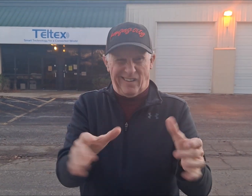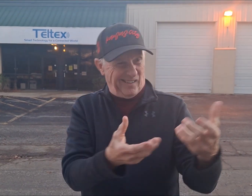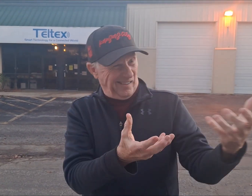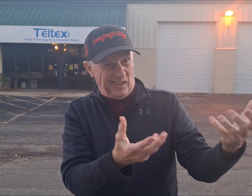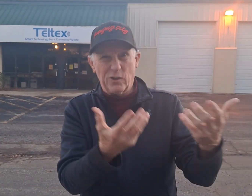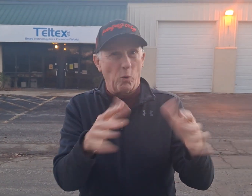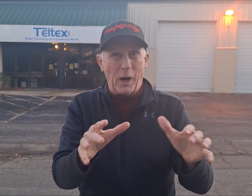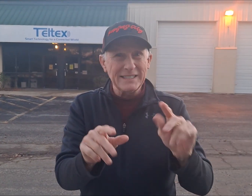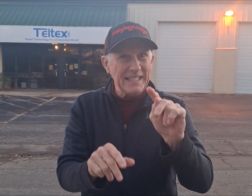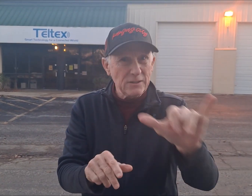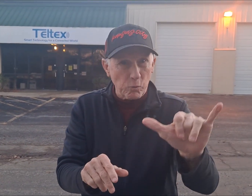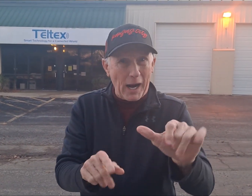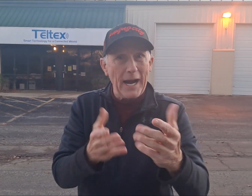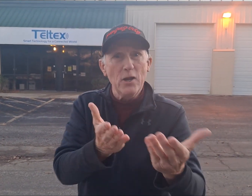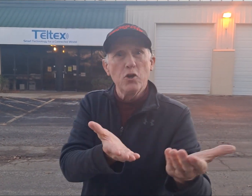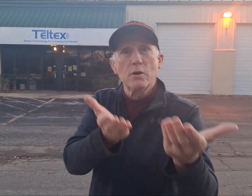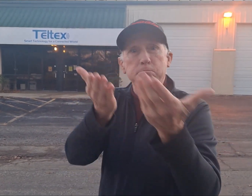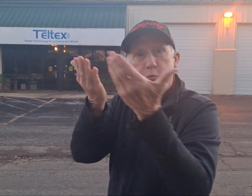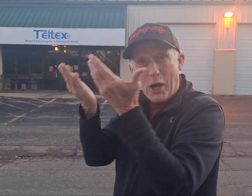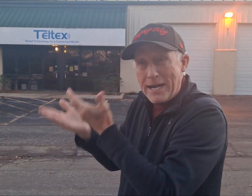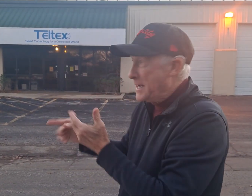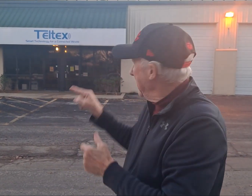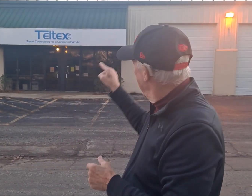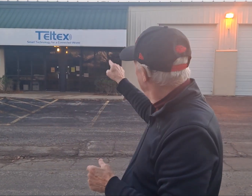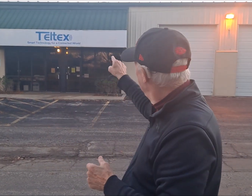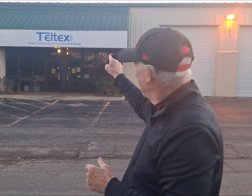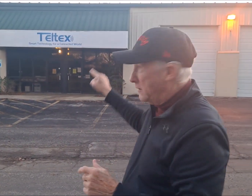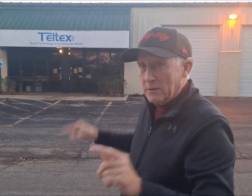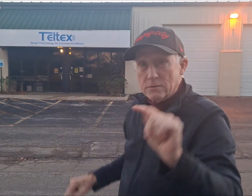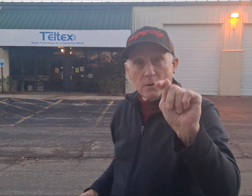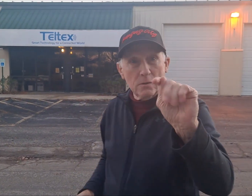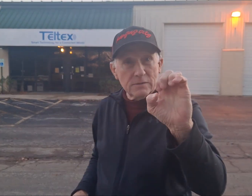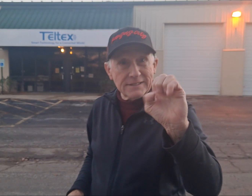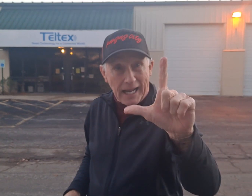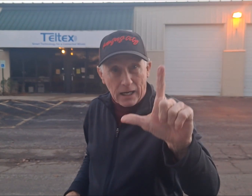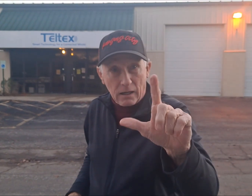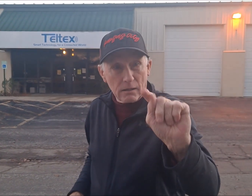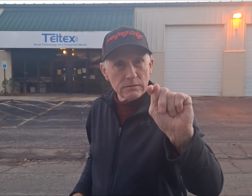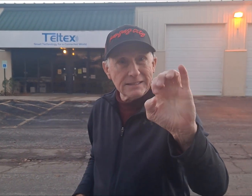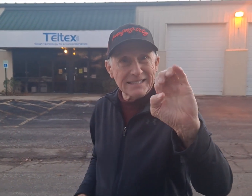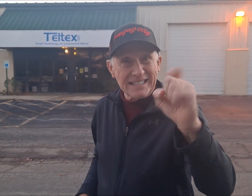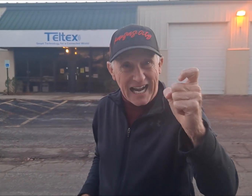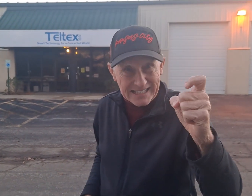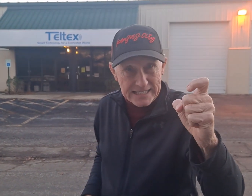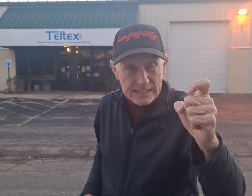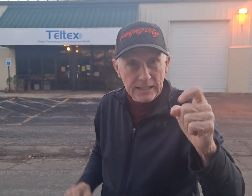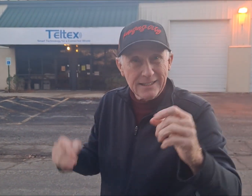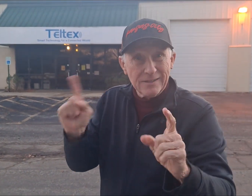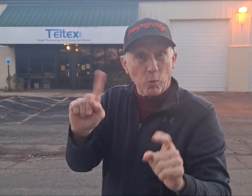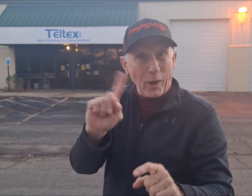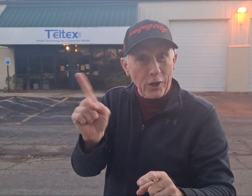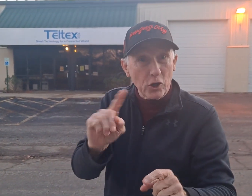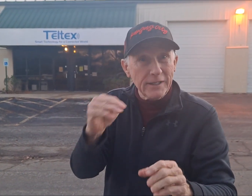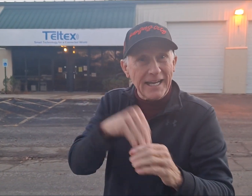don't want TTY, you could bring to test. We're in